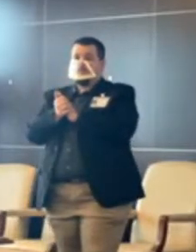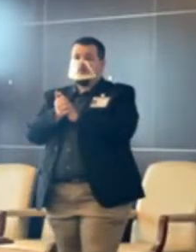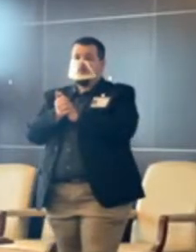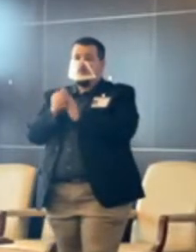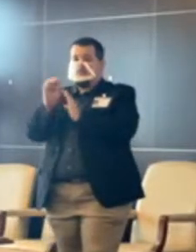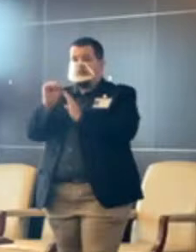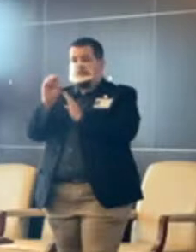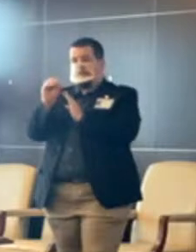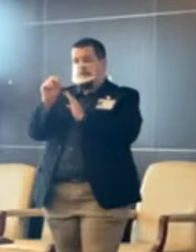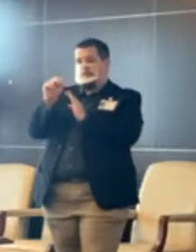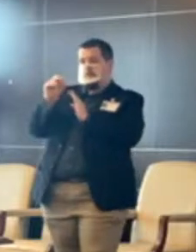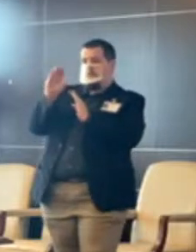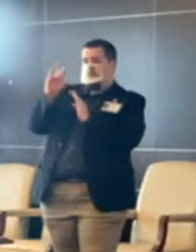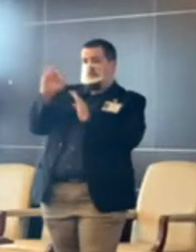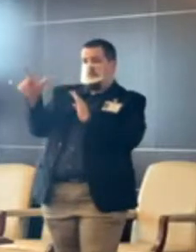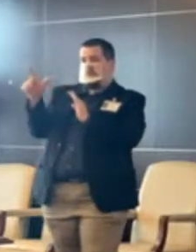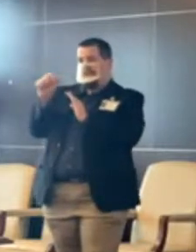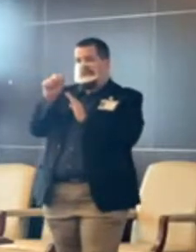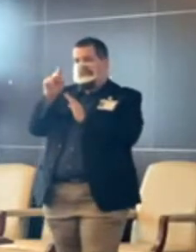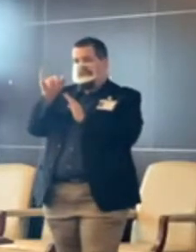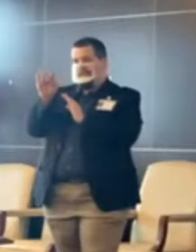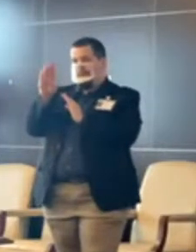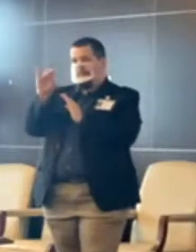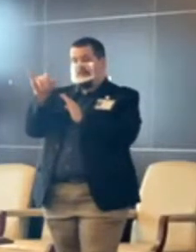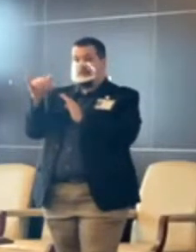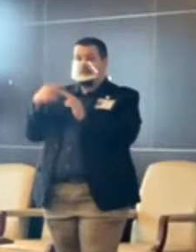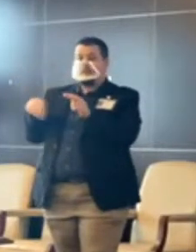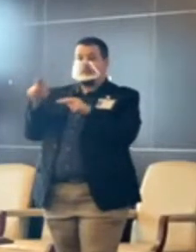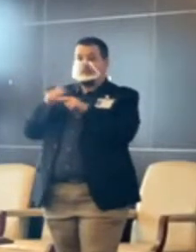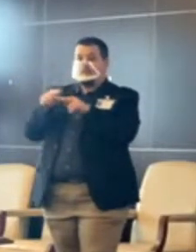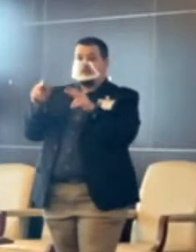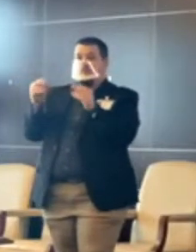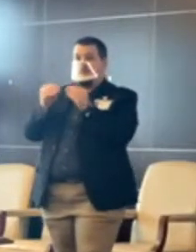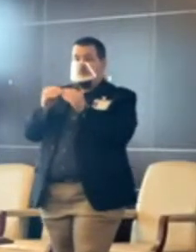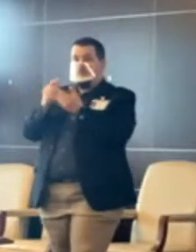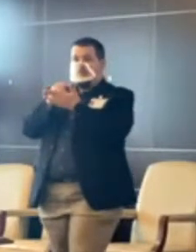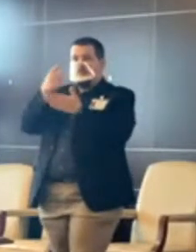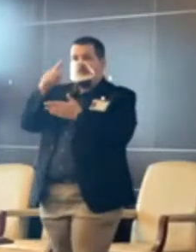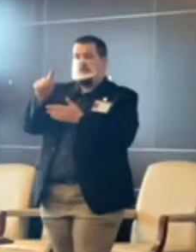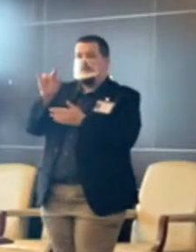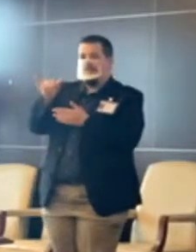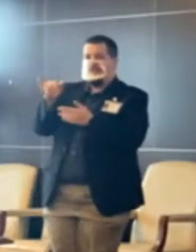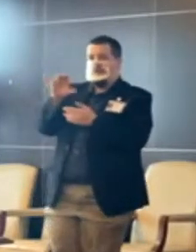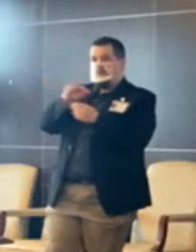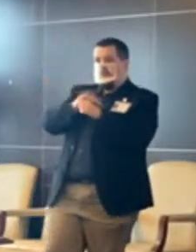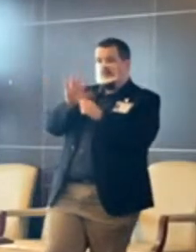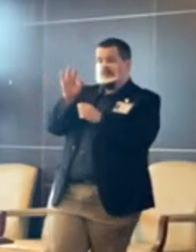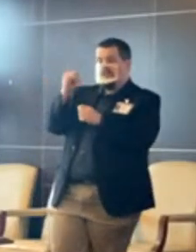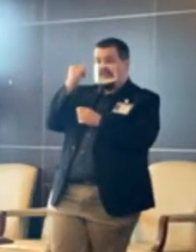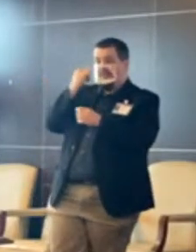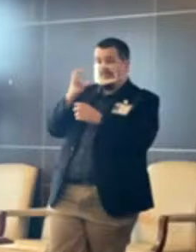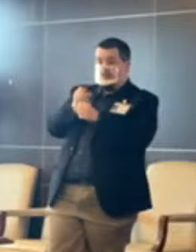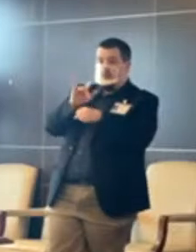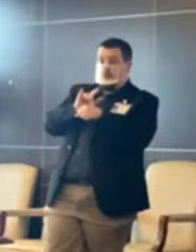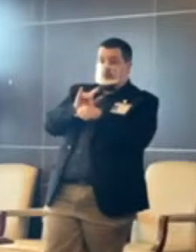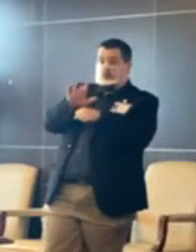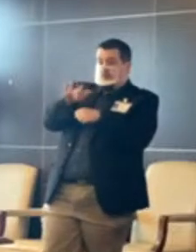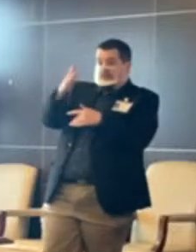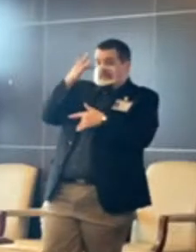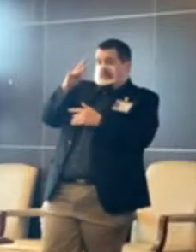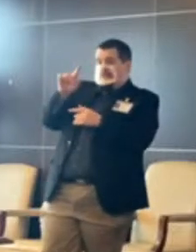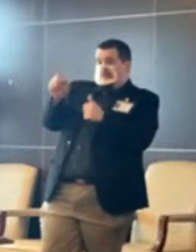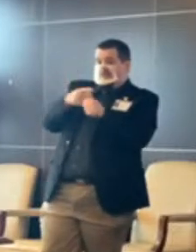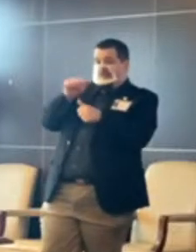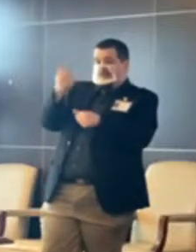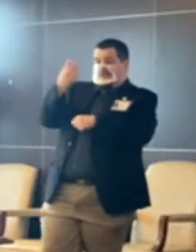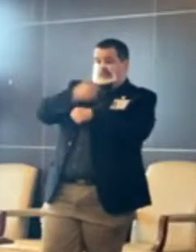Monoclonal antibodies are an increasingly promising treatment for COVID-19, especially if you get them early in your illness. So within that first 10